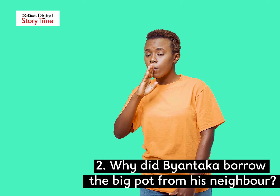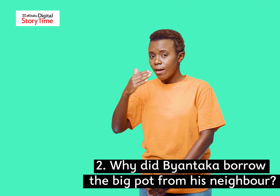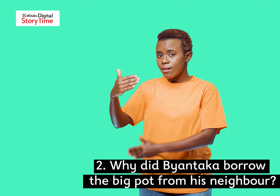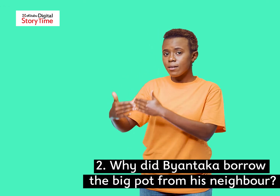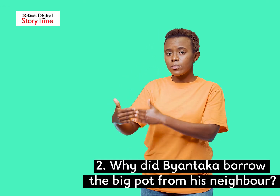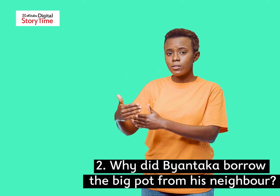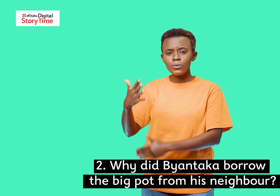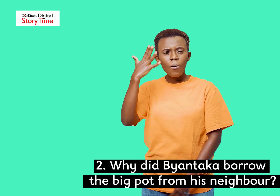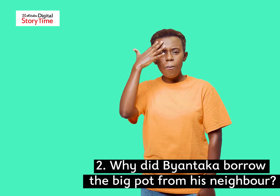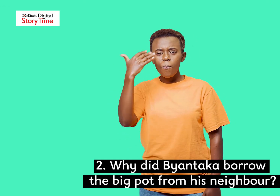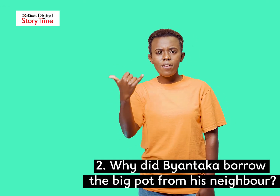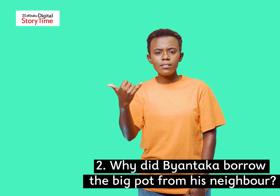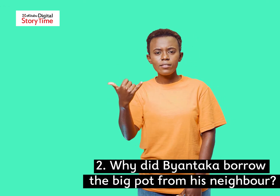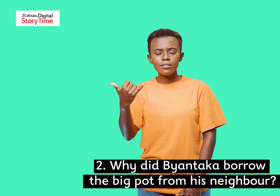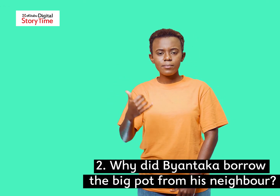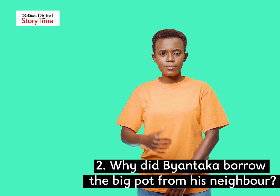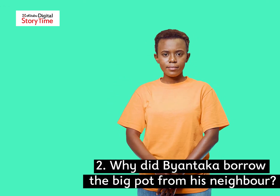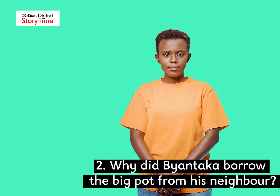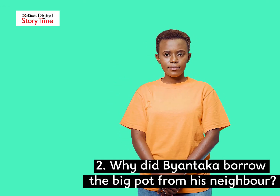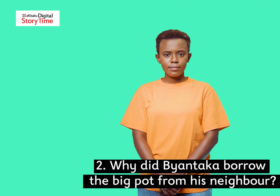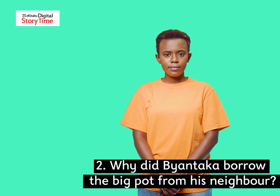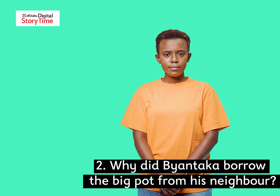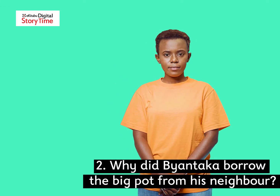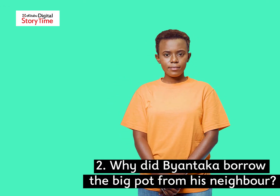Why did Biantaka borrow the big pot from his neighbor?